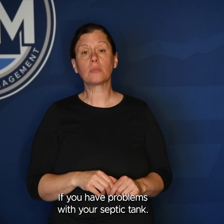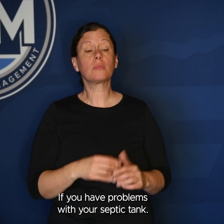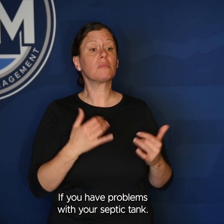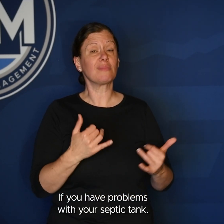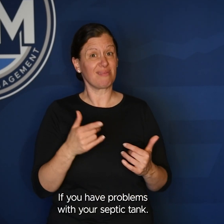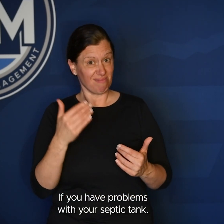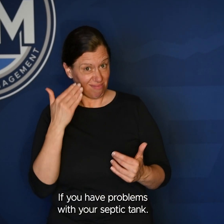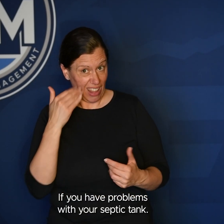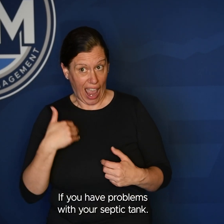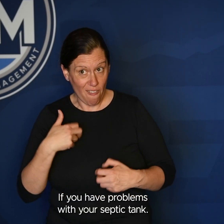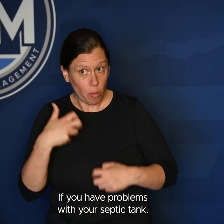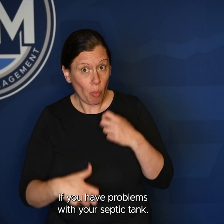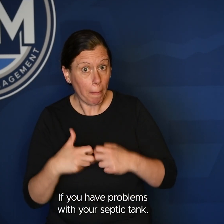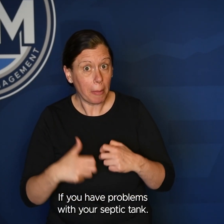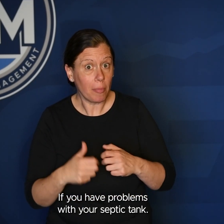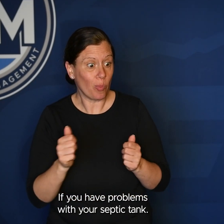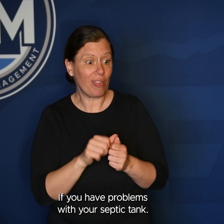If you have problems with your septic tank,